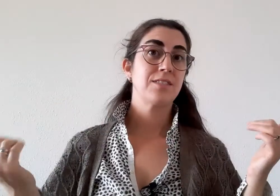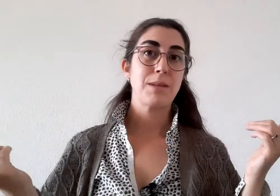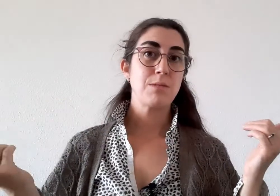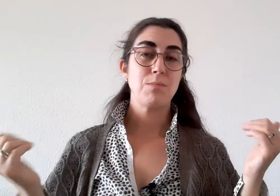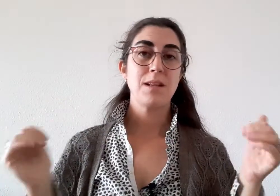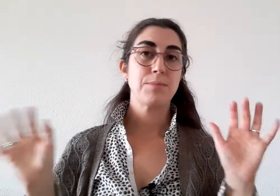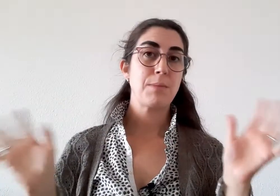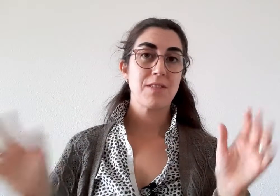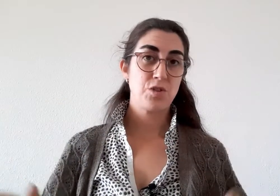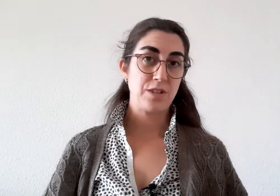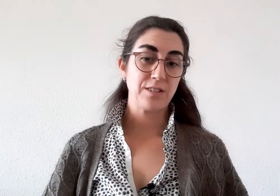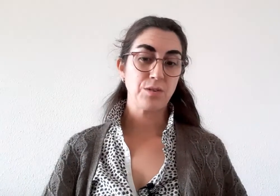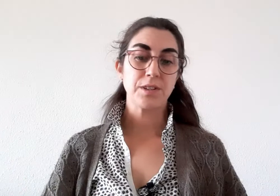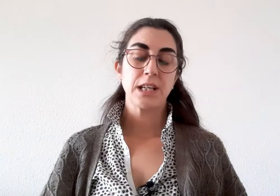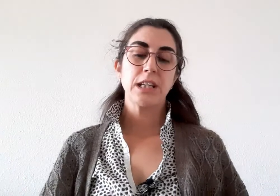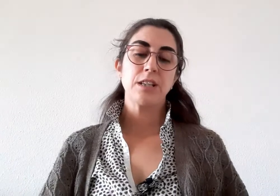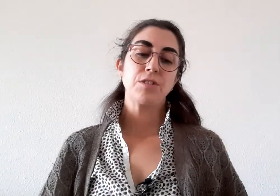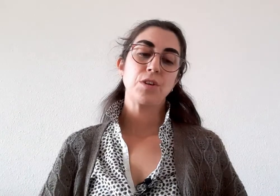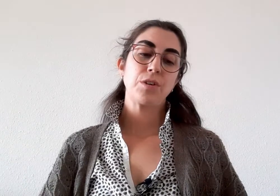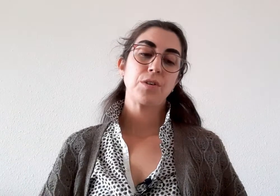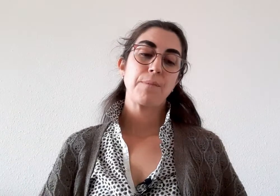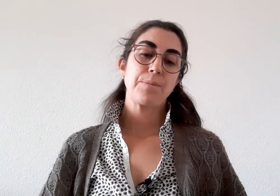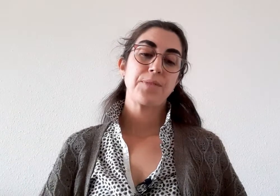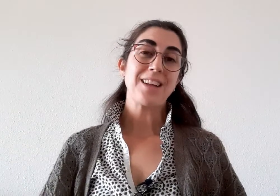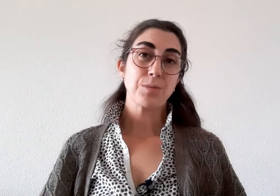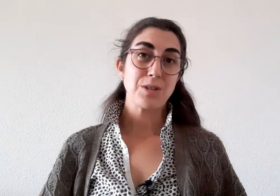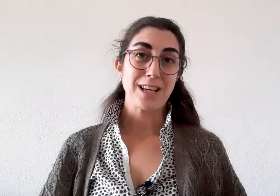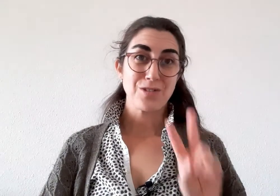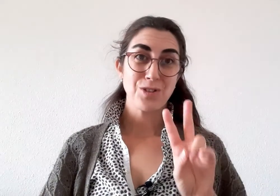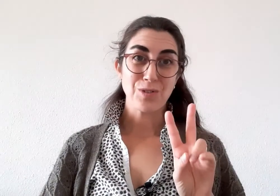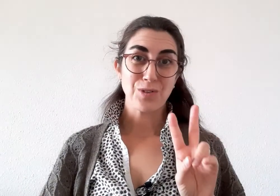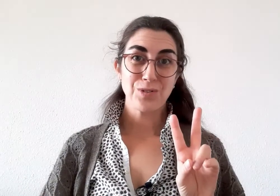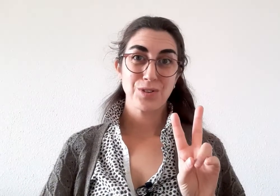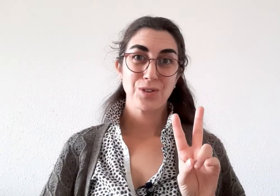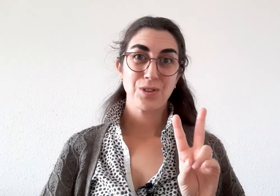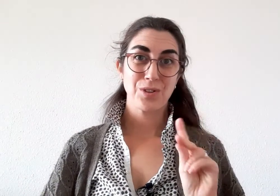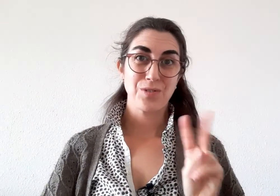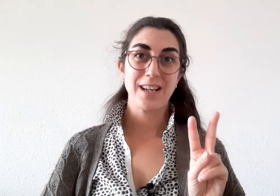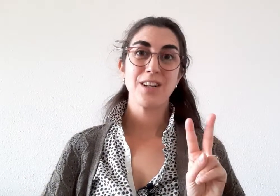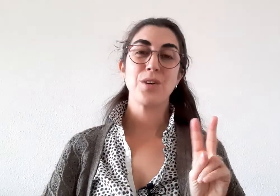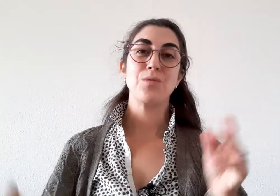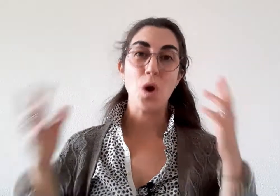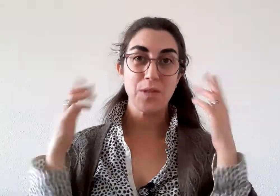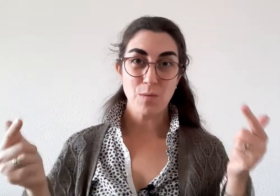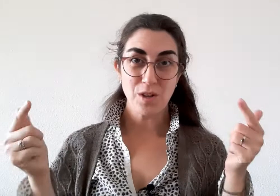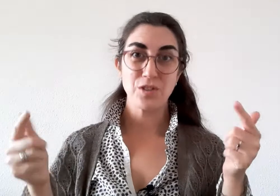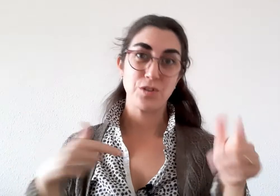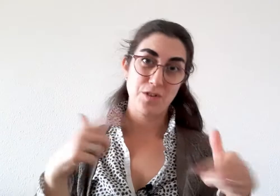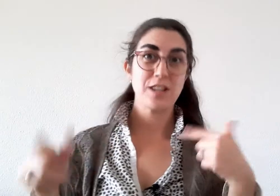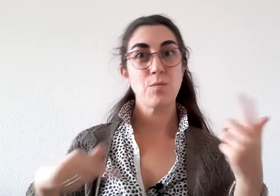many more months, maybe around 2 years old. So that's where you get 2-year-olds, right? Who know what they want. You know they know what they